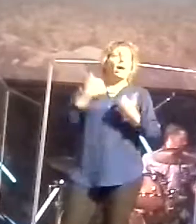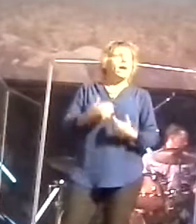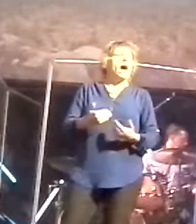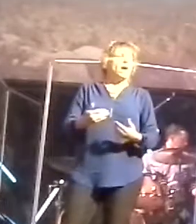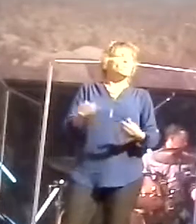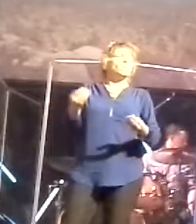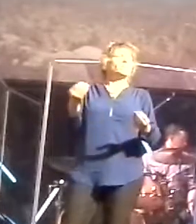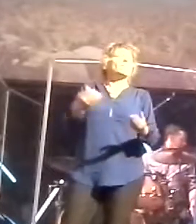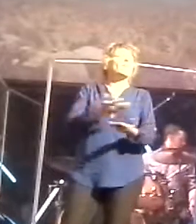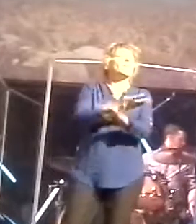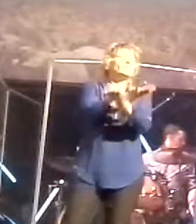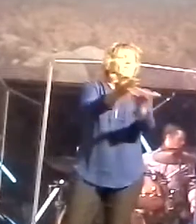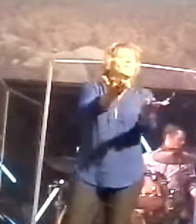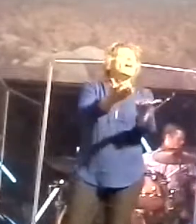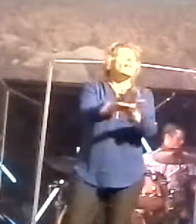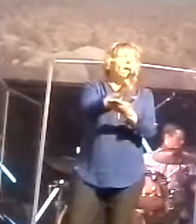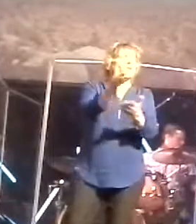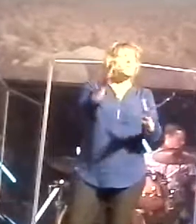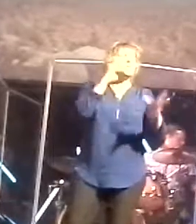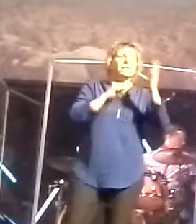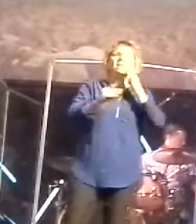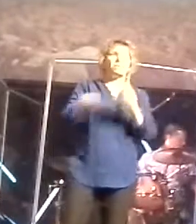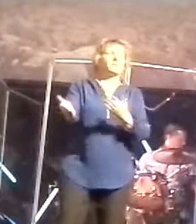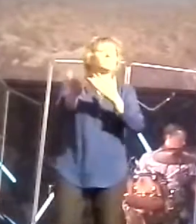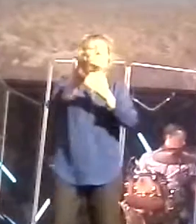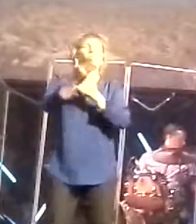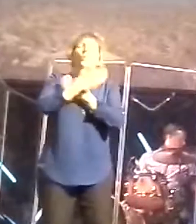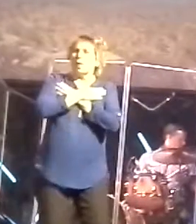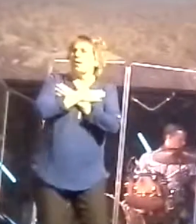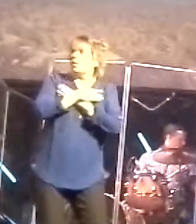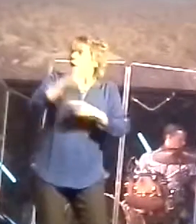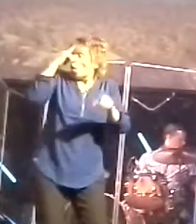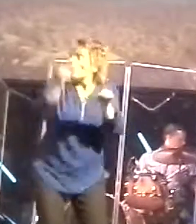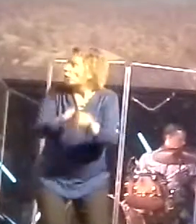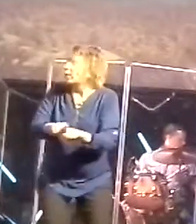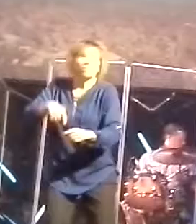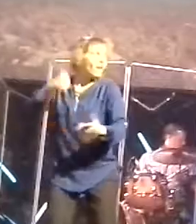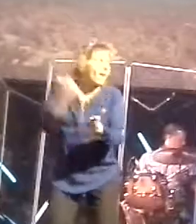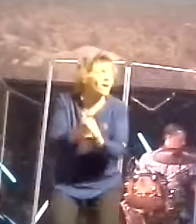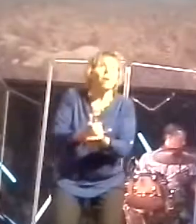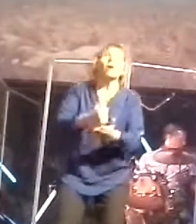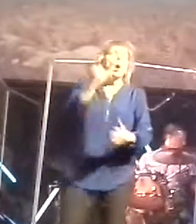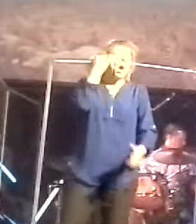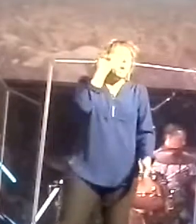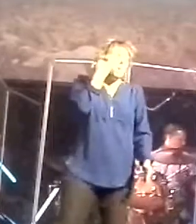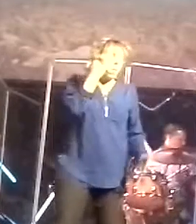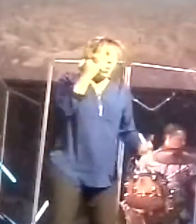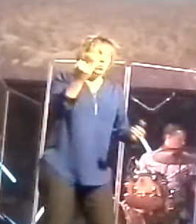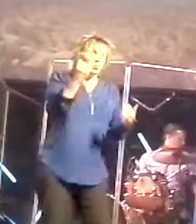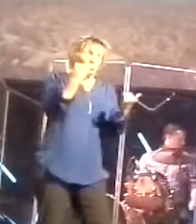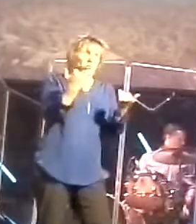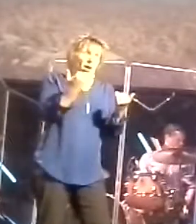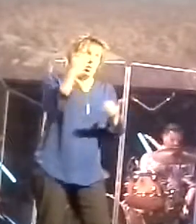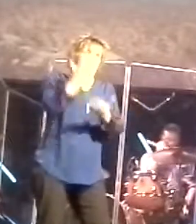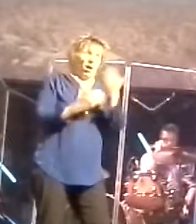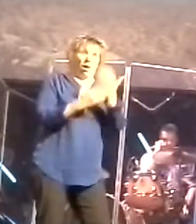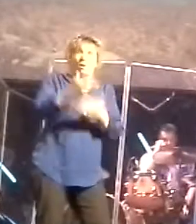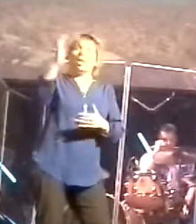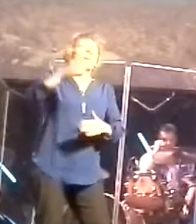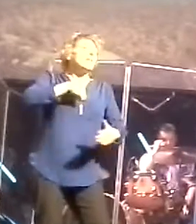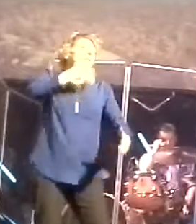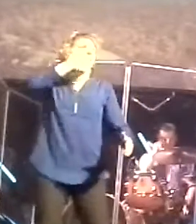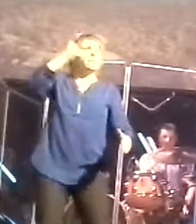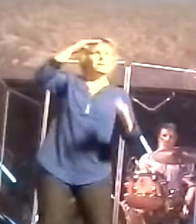you rest. Amen? Amen. Hey, if you raise your hand today, that is the best decision you will ever make in